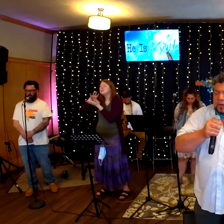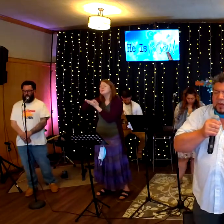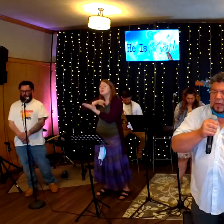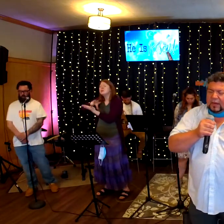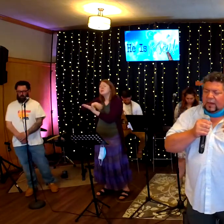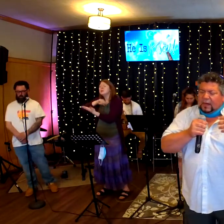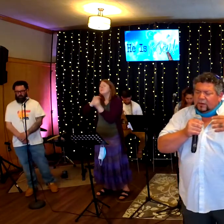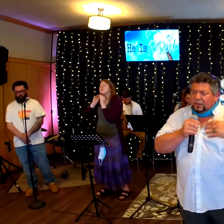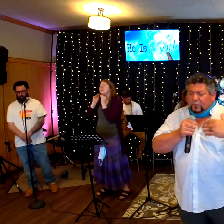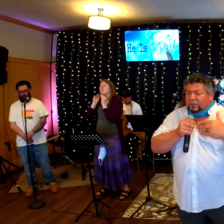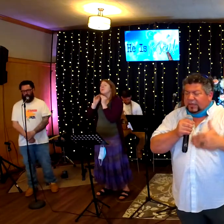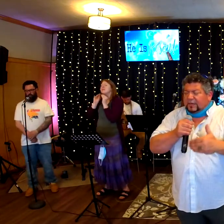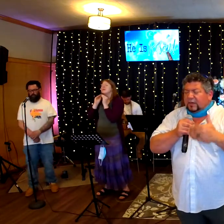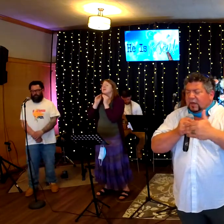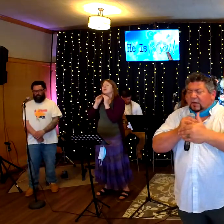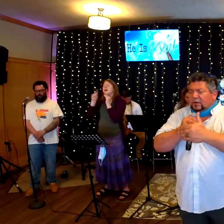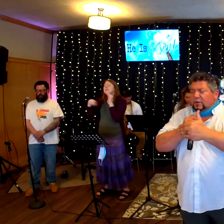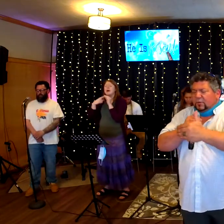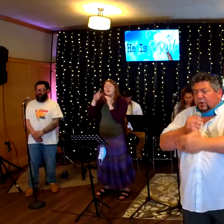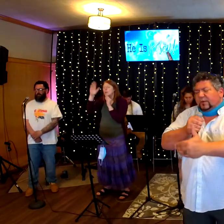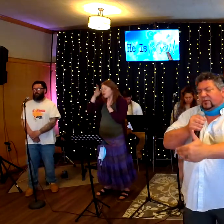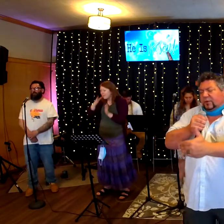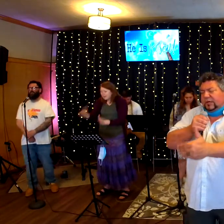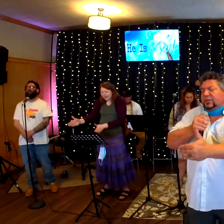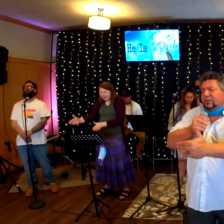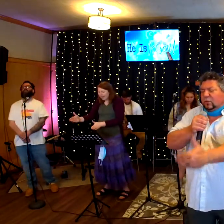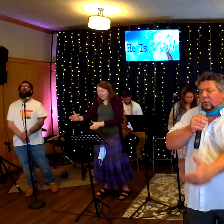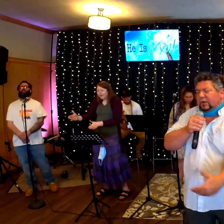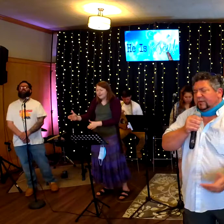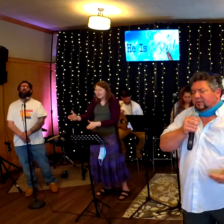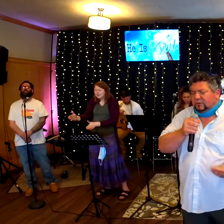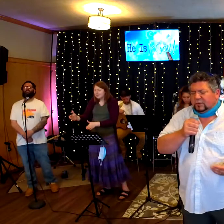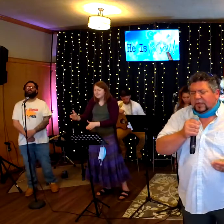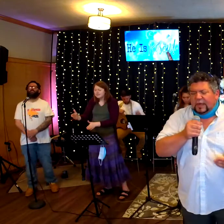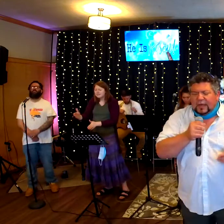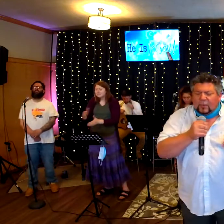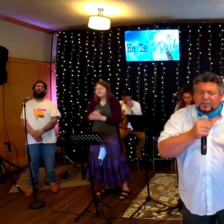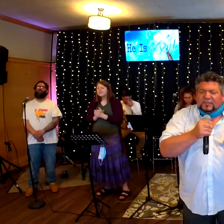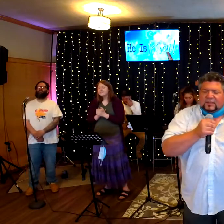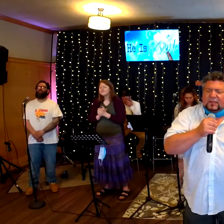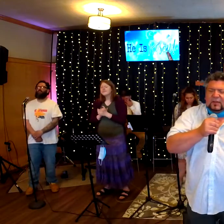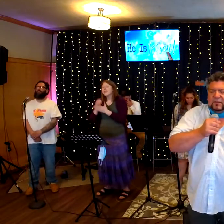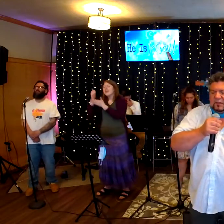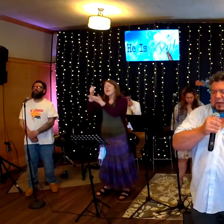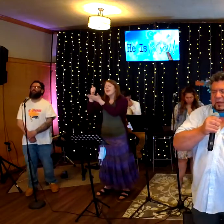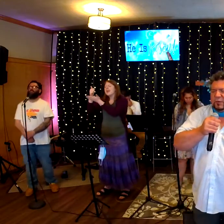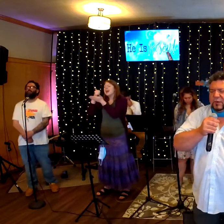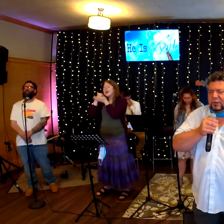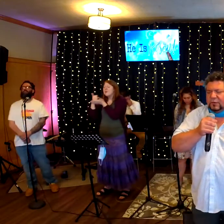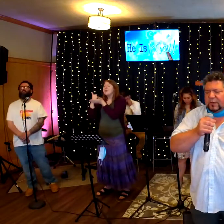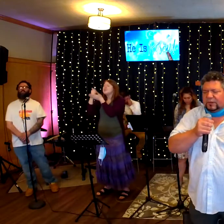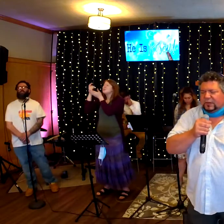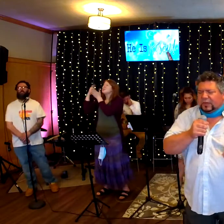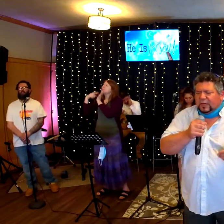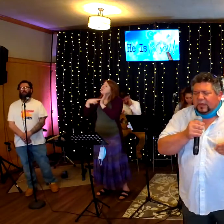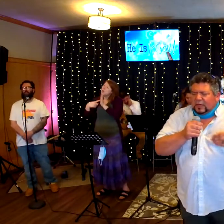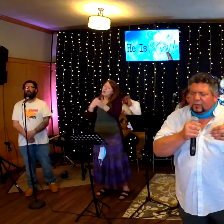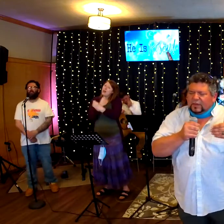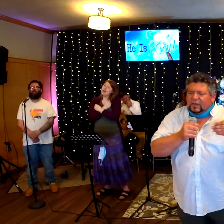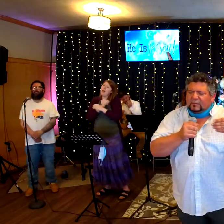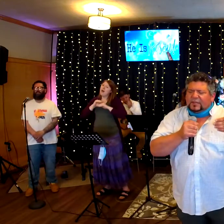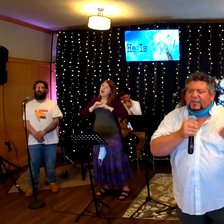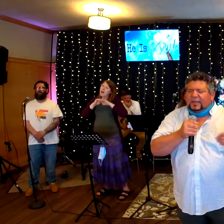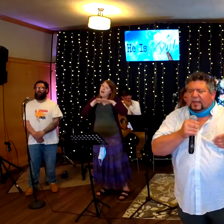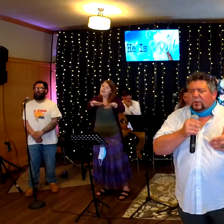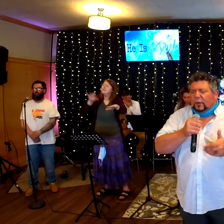you, your plan and your purpose for each one of us, Lord. Help us to love like you do, especially as